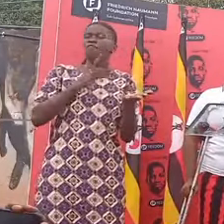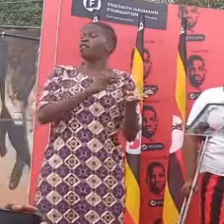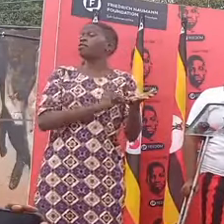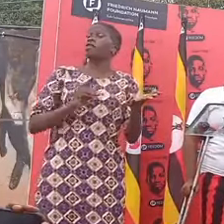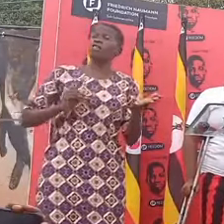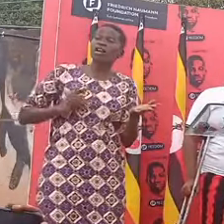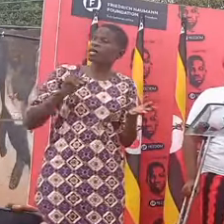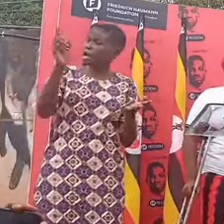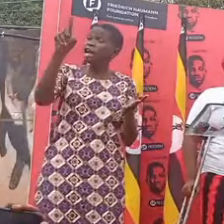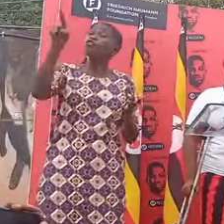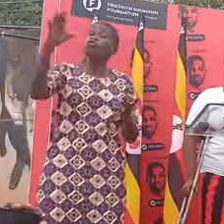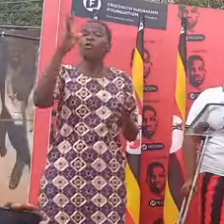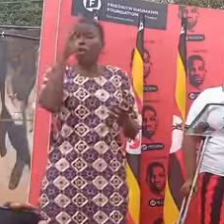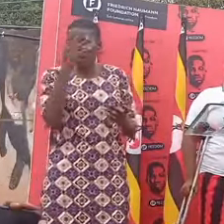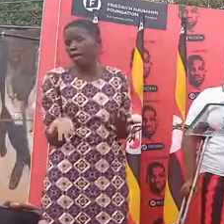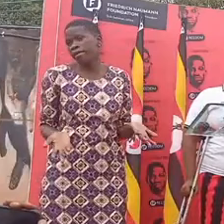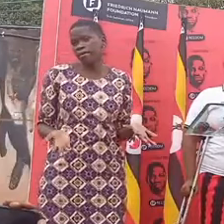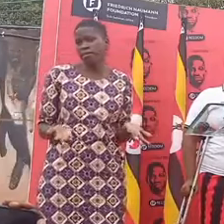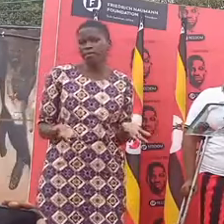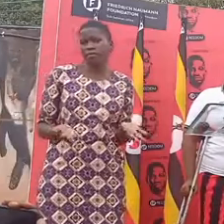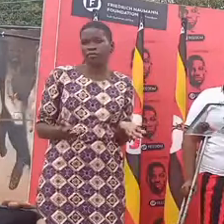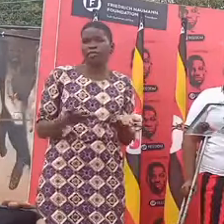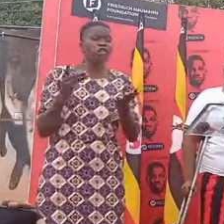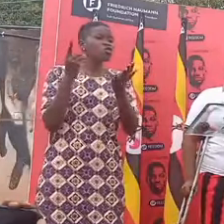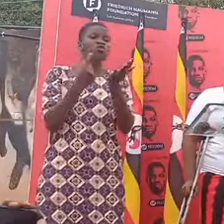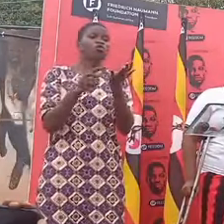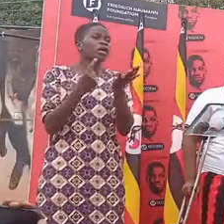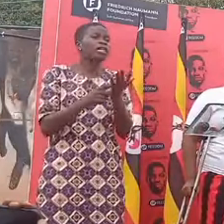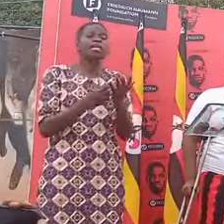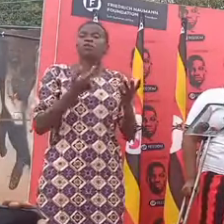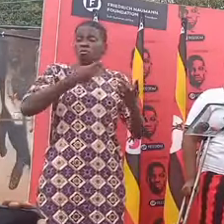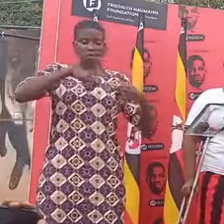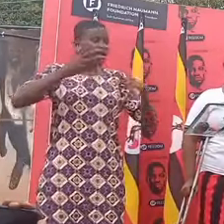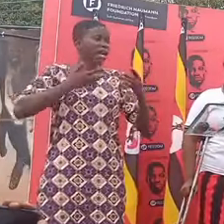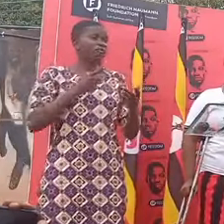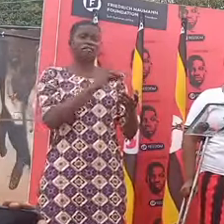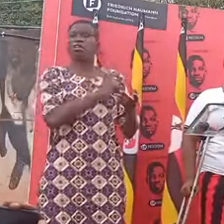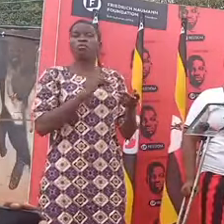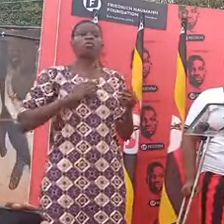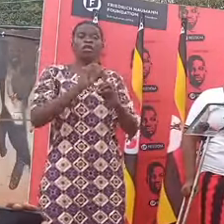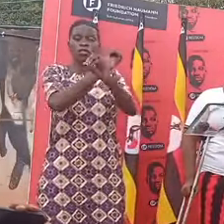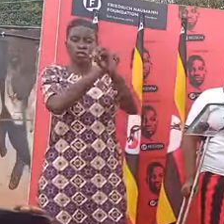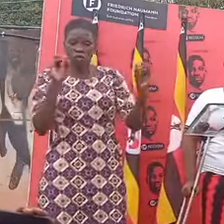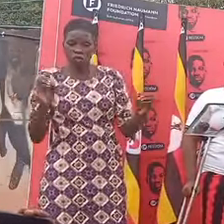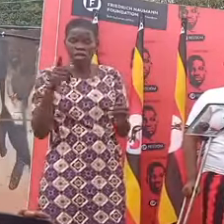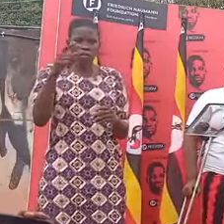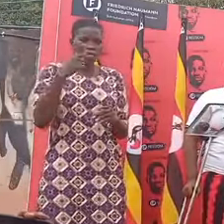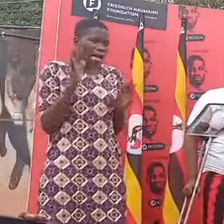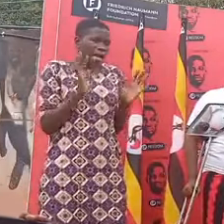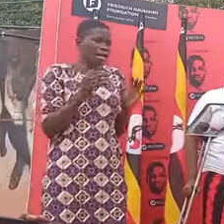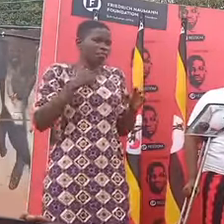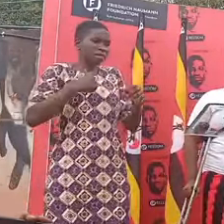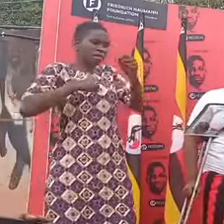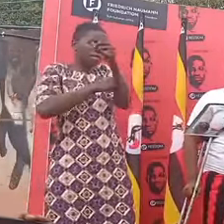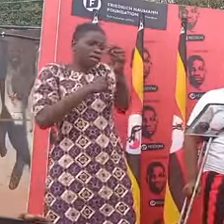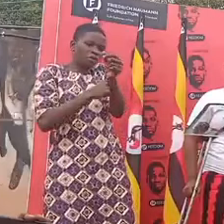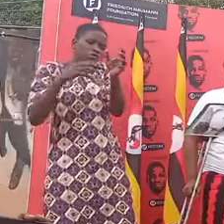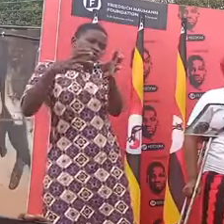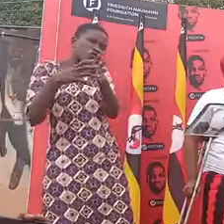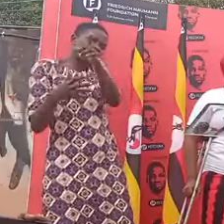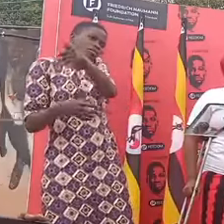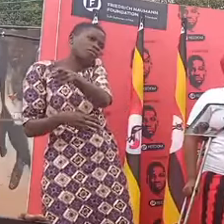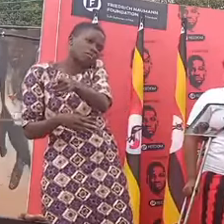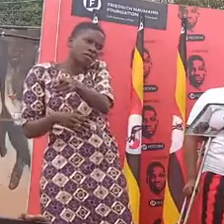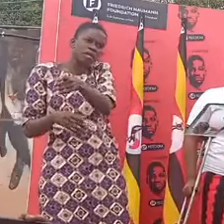mulimba bannange mwenna abali eyo Uganda tulina demokulasiya kubanga bw'ovaayo okulaga sayini gy'owagira bakutwalaganya